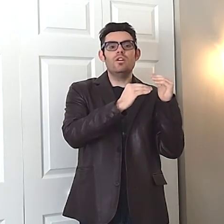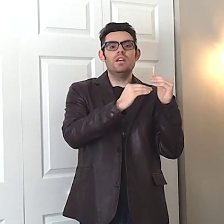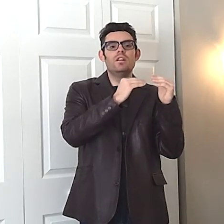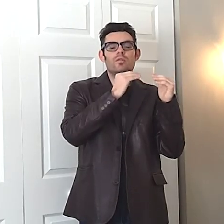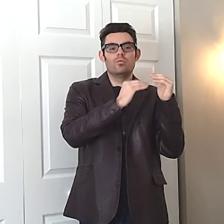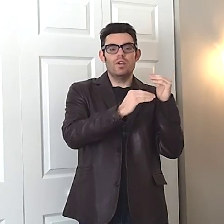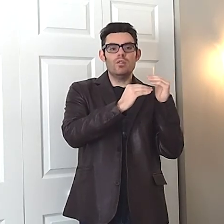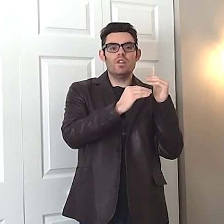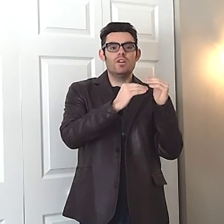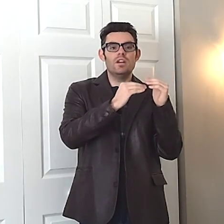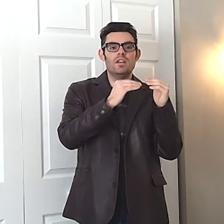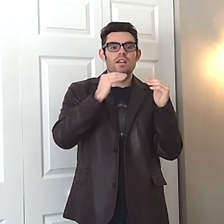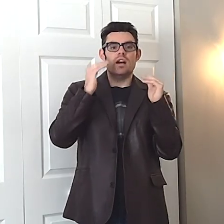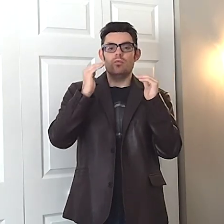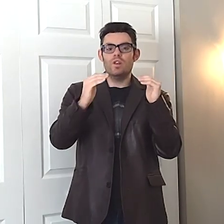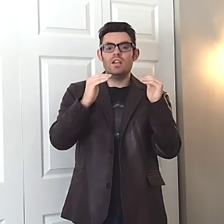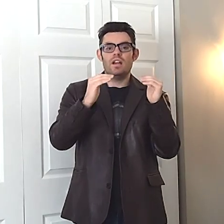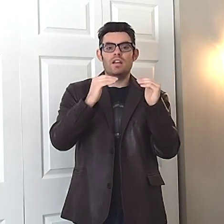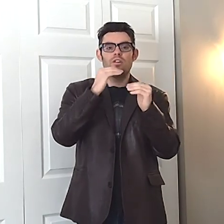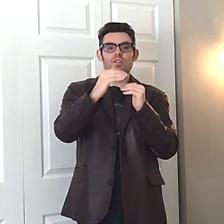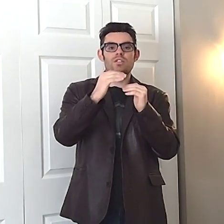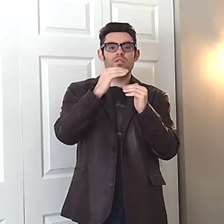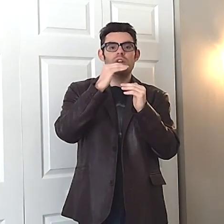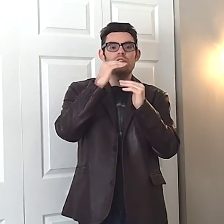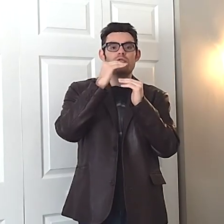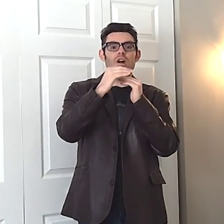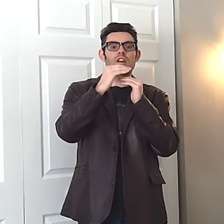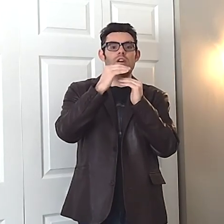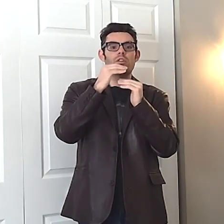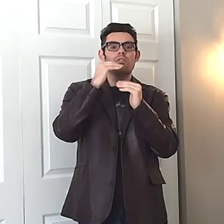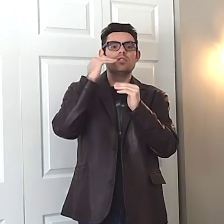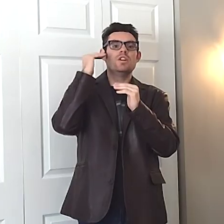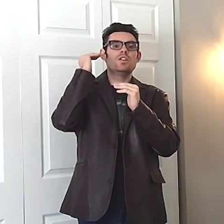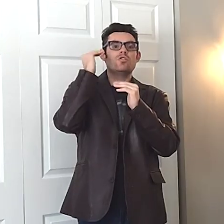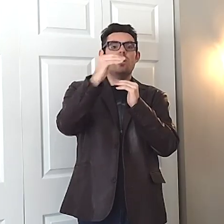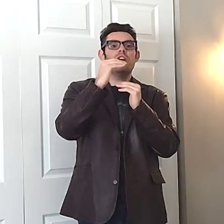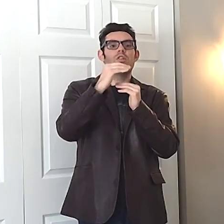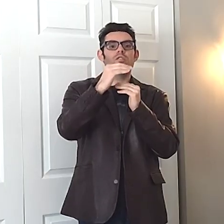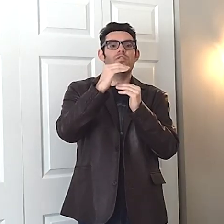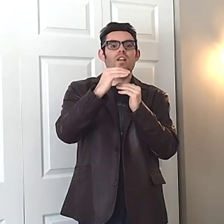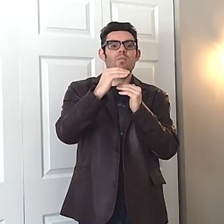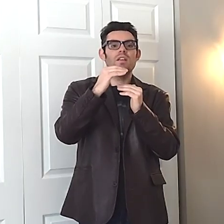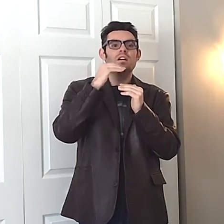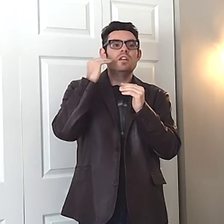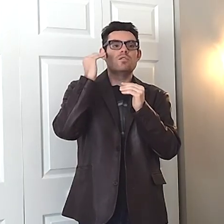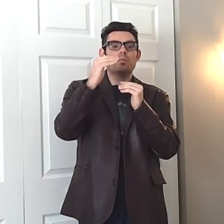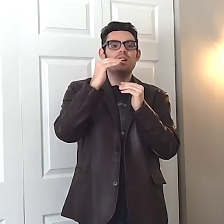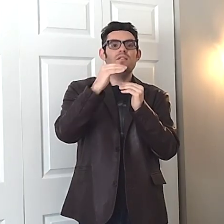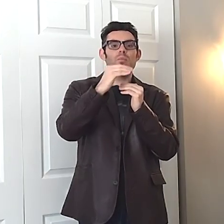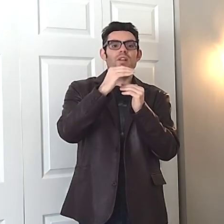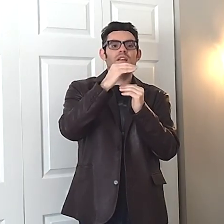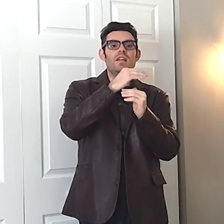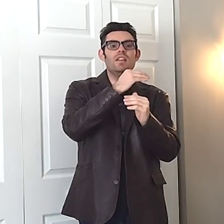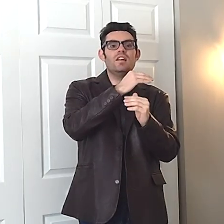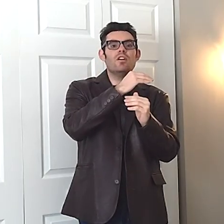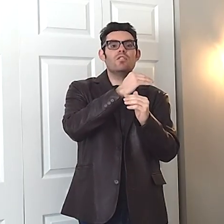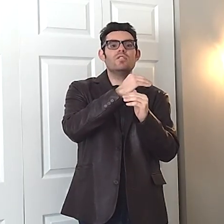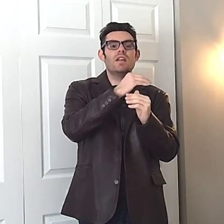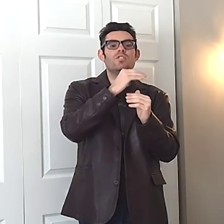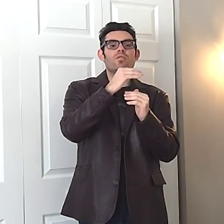good, really, really good indeed. I really like it. Good story, strong characters, strong character development. There's a believability in the characters as you're